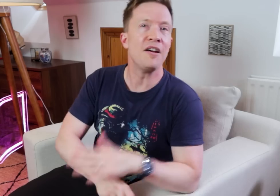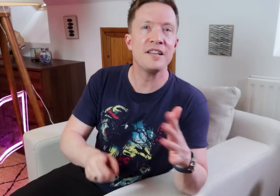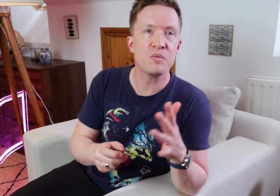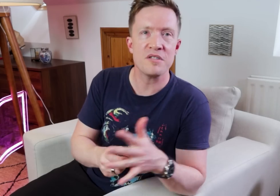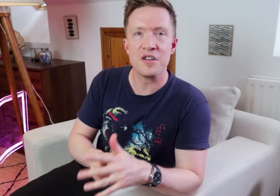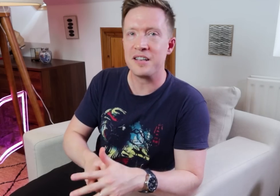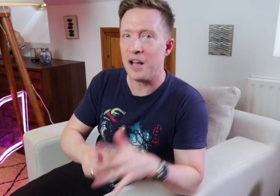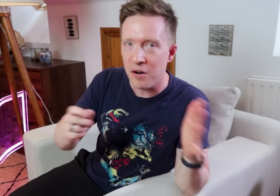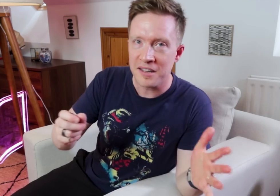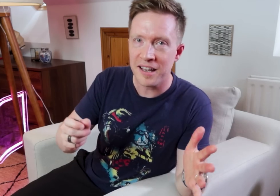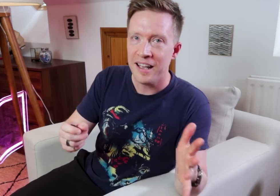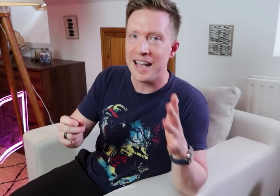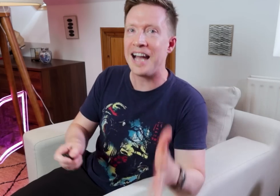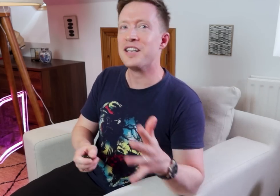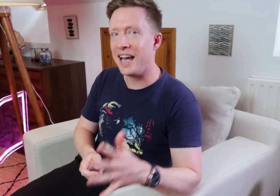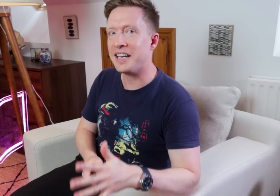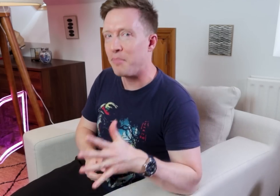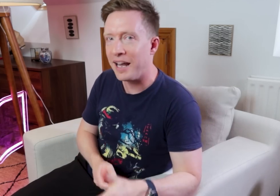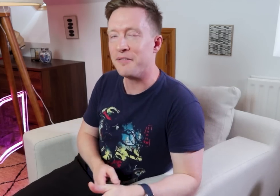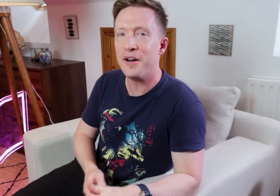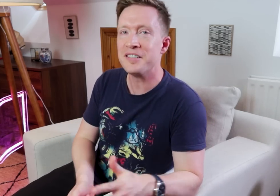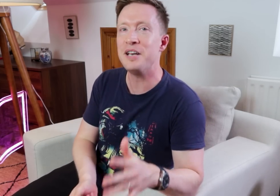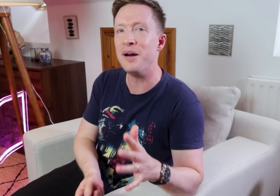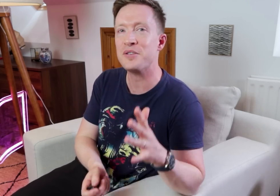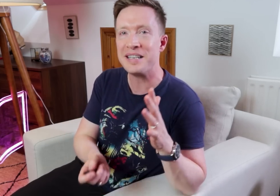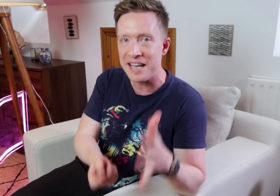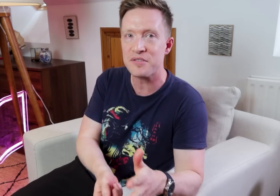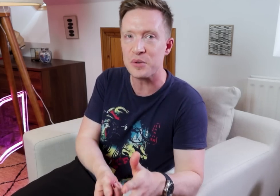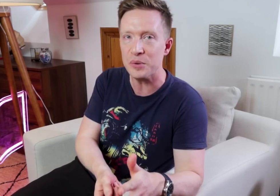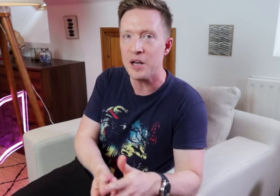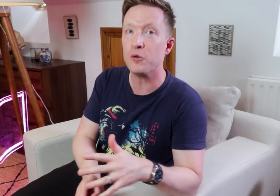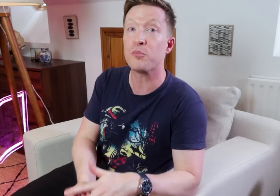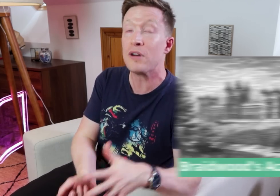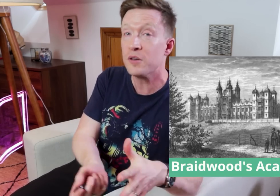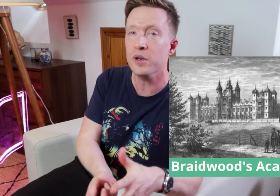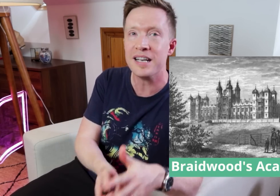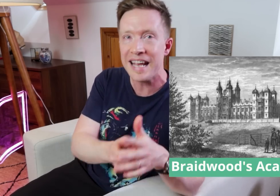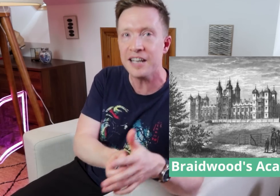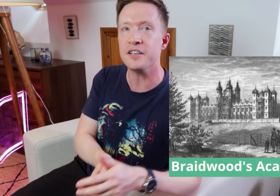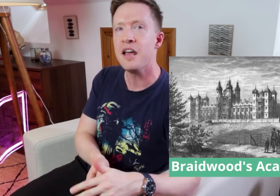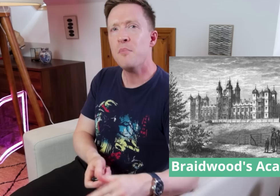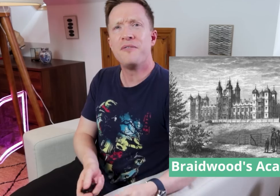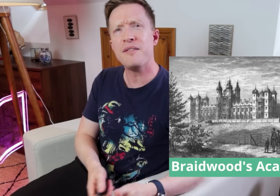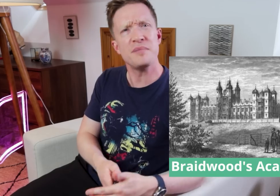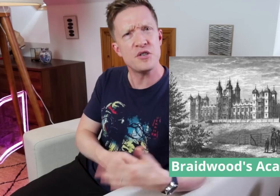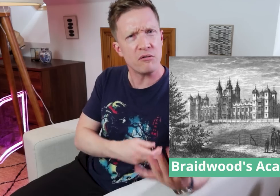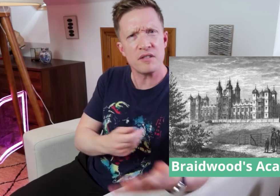Luckily, this wasn't just a holiday, he actually had a plan. First, he went to a deaf school called Braidwood in England, but found them teaching a rather